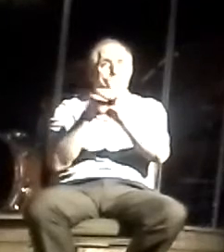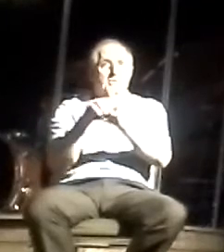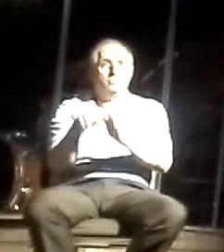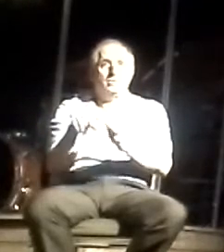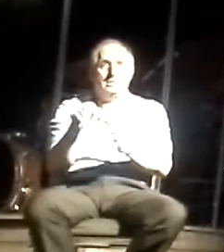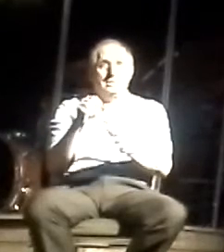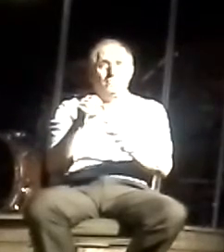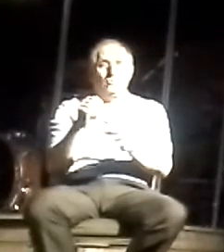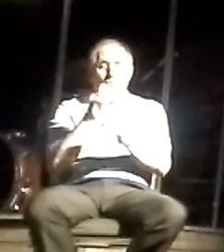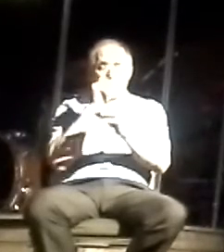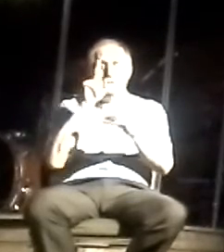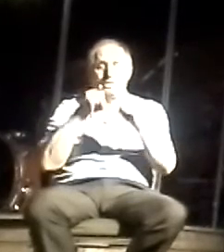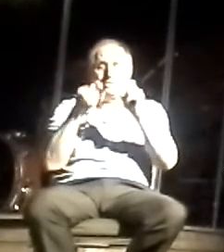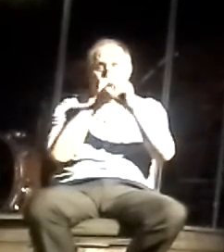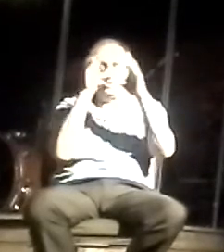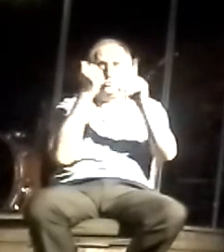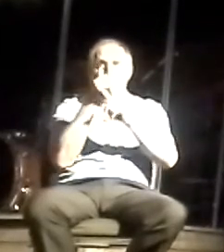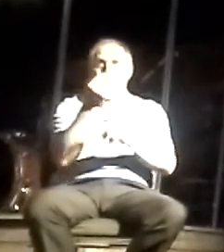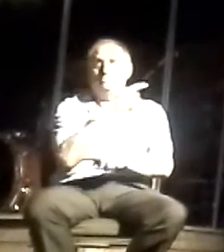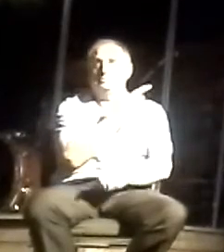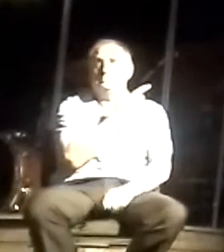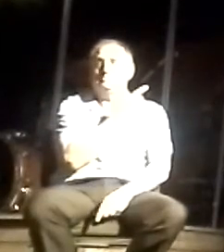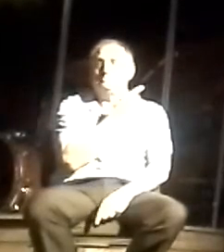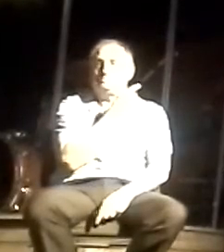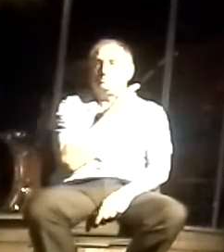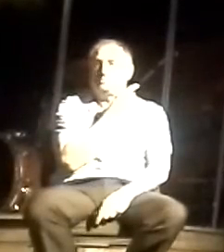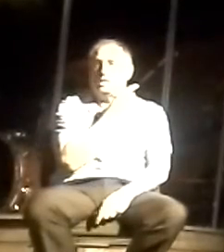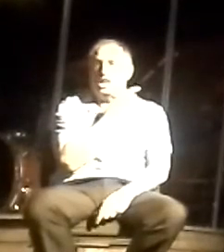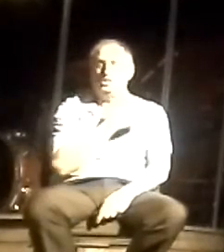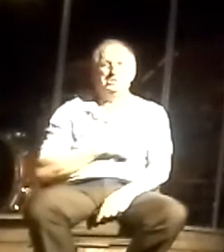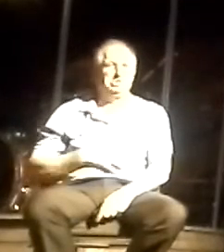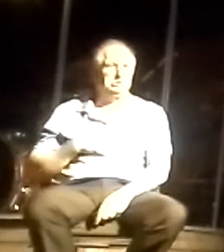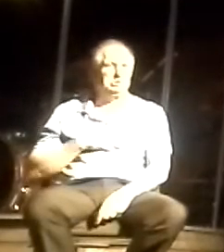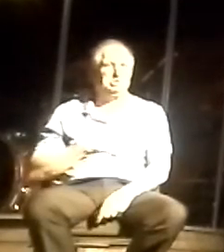in case you can't picture it in your mind.